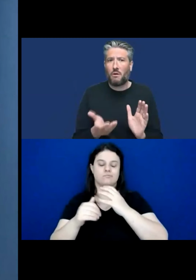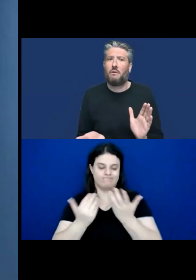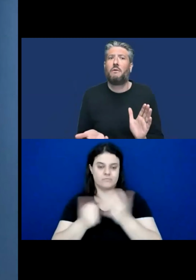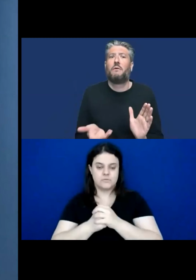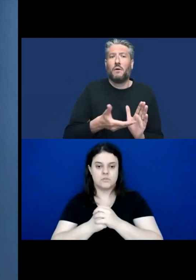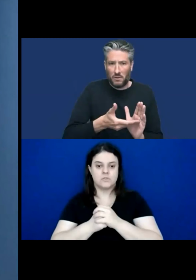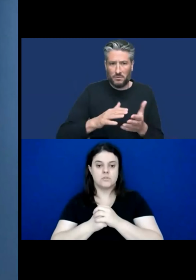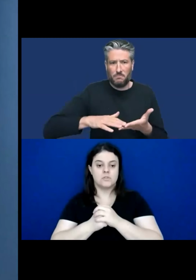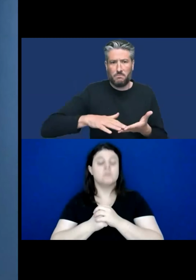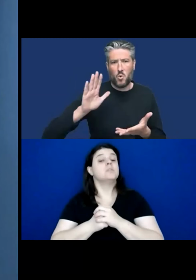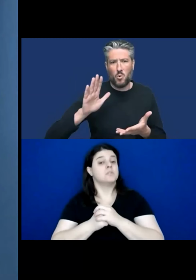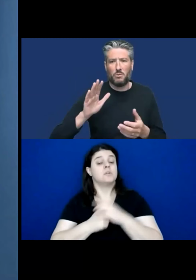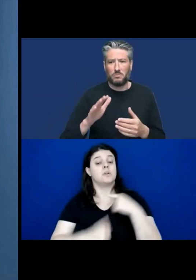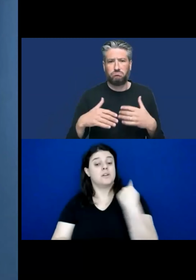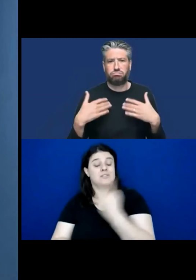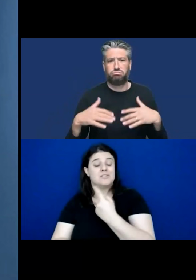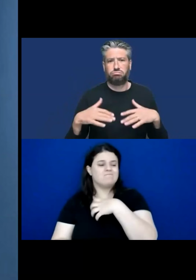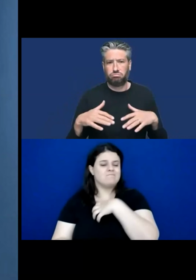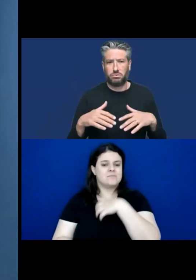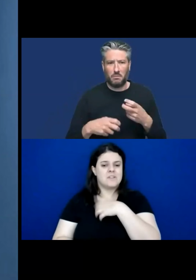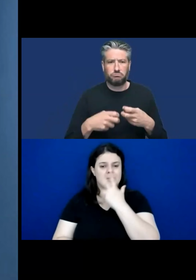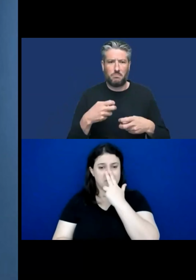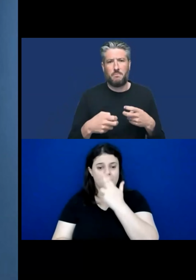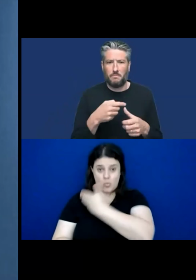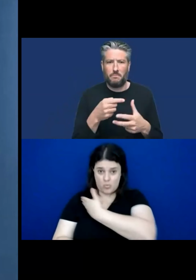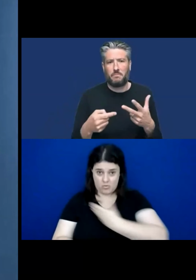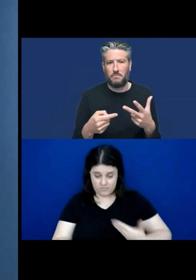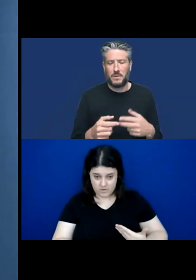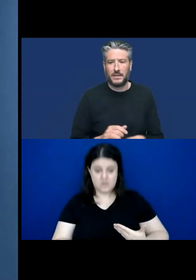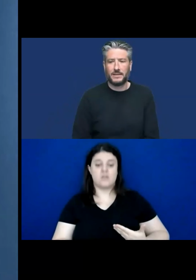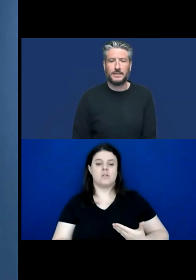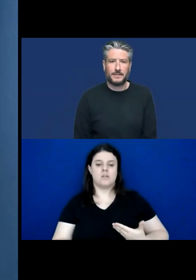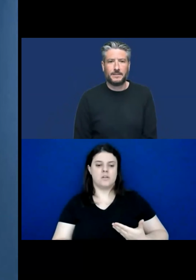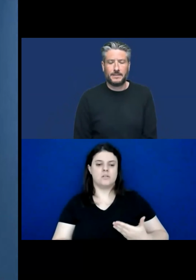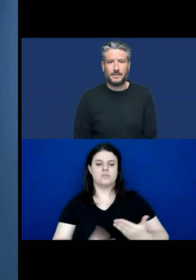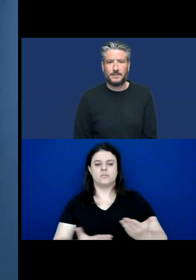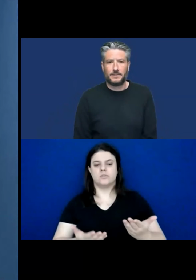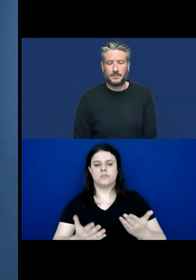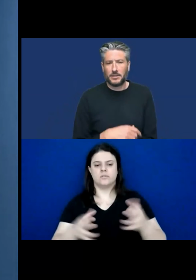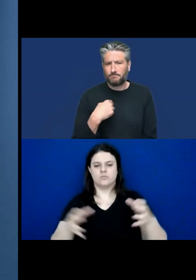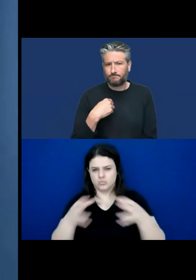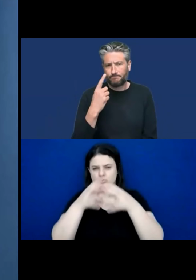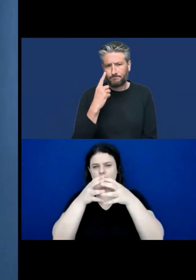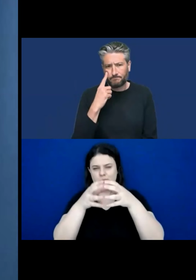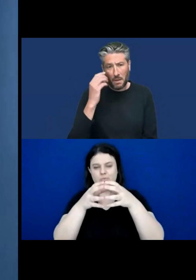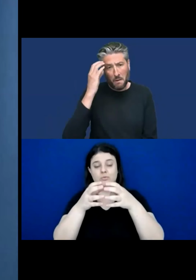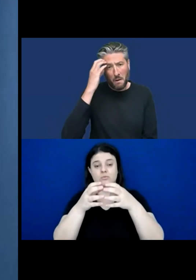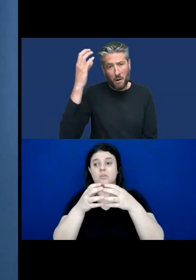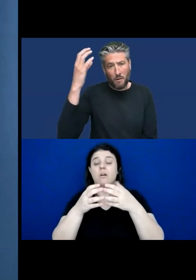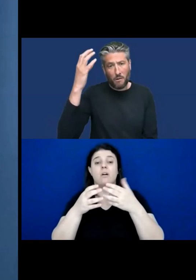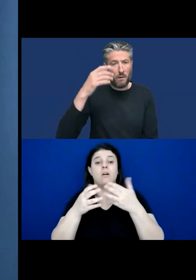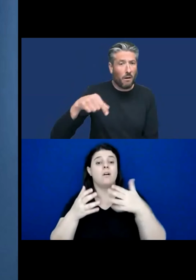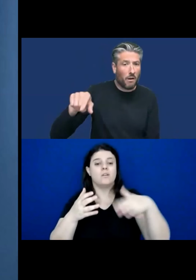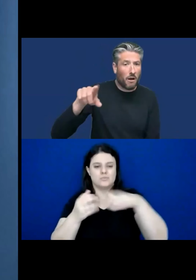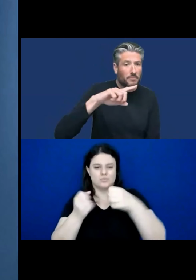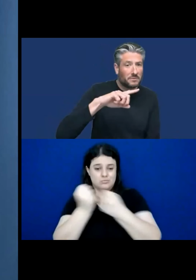And we feel that the government and that the important stakeholders don't really think about the